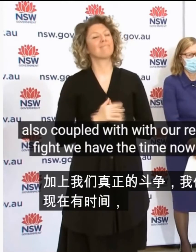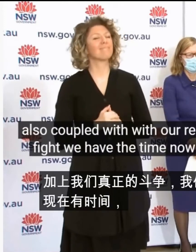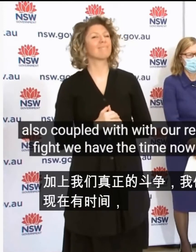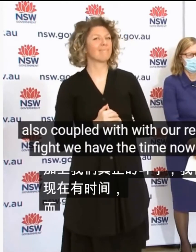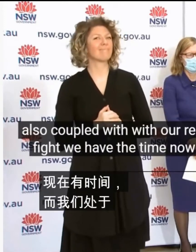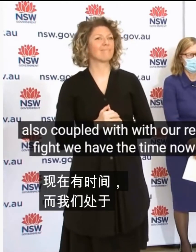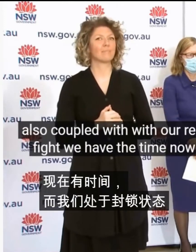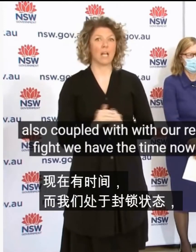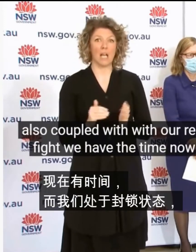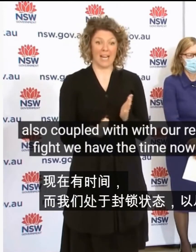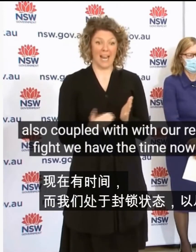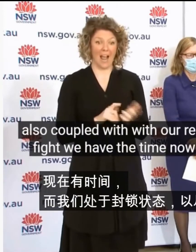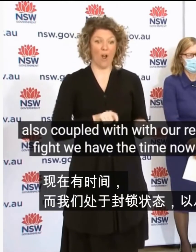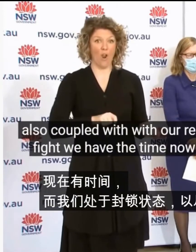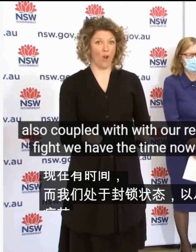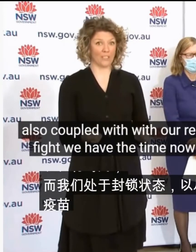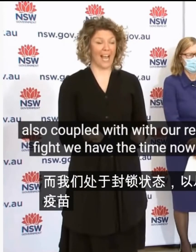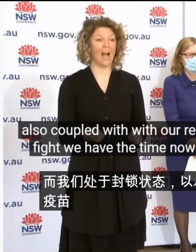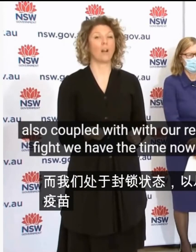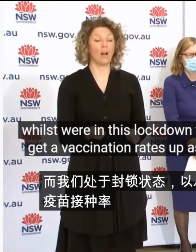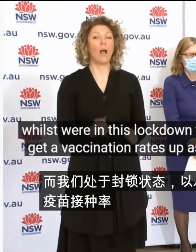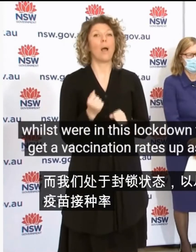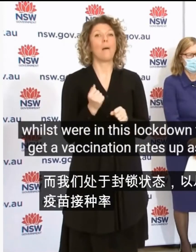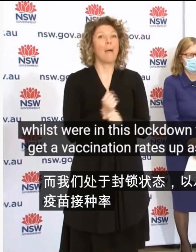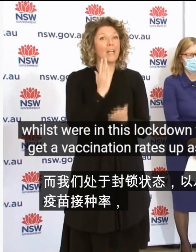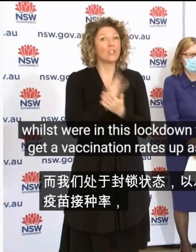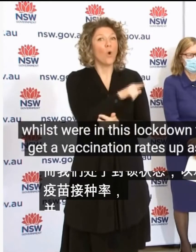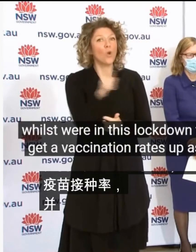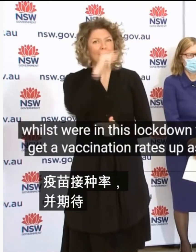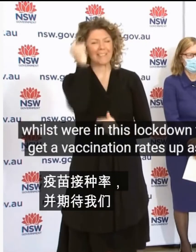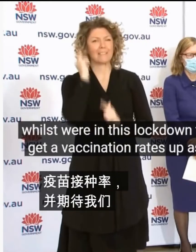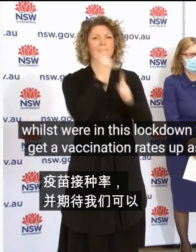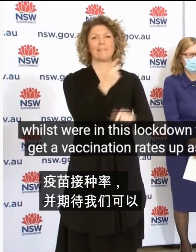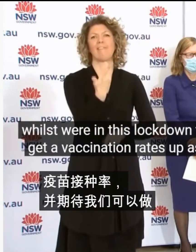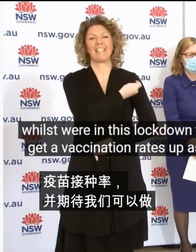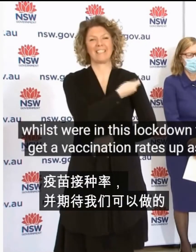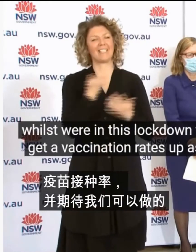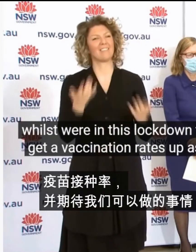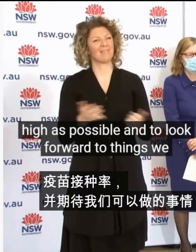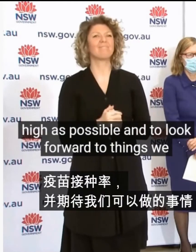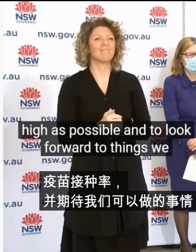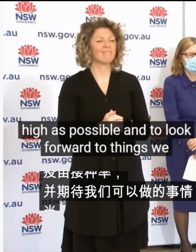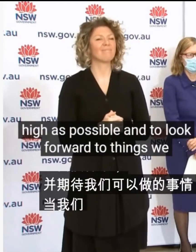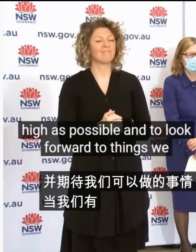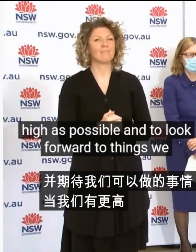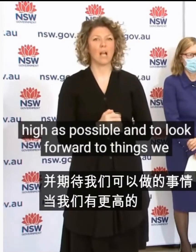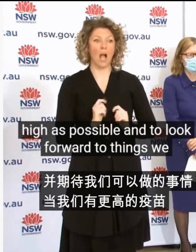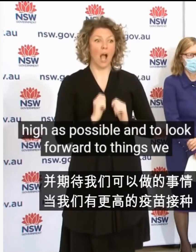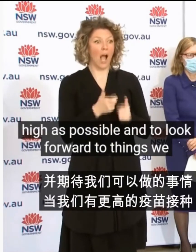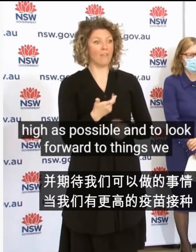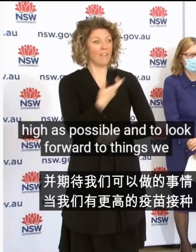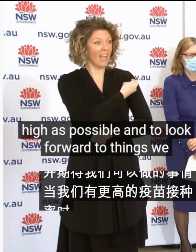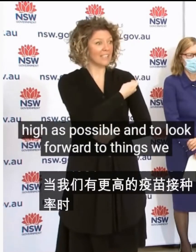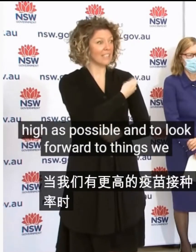now, whilst we're in this lockdown, to get our vaccination rates up as high as possible and to look forward to things we can do when we have those